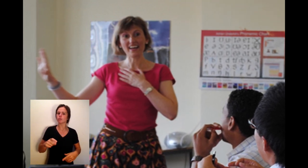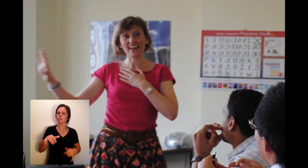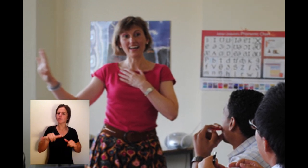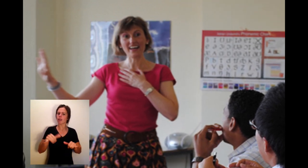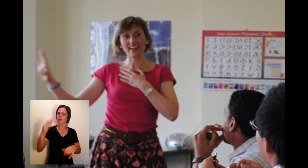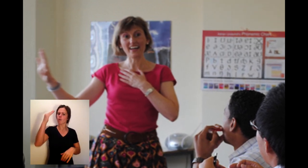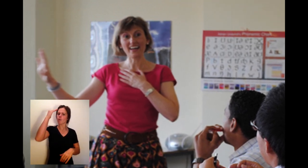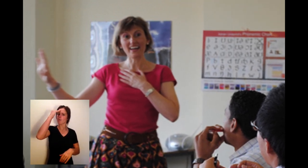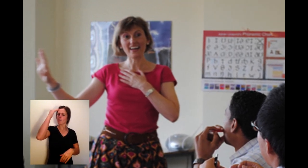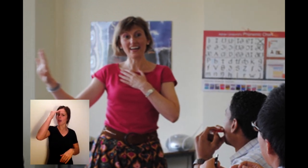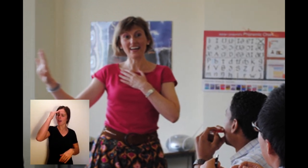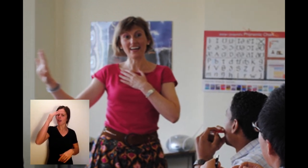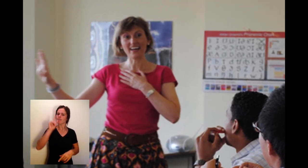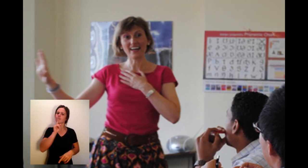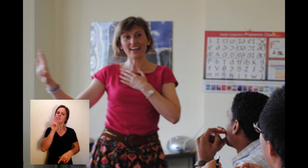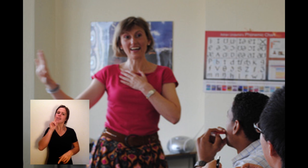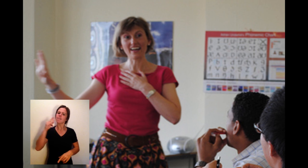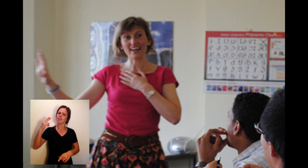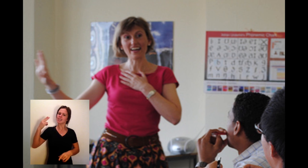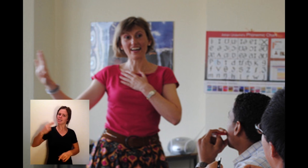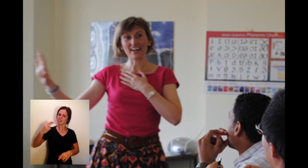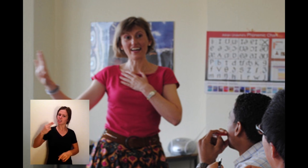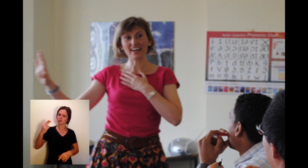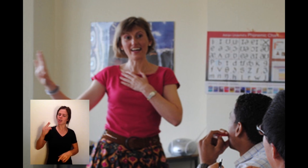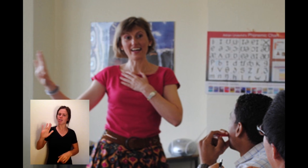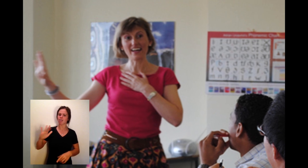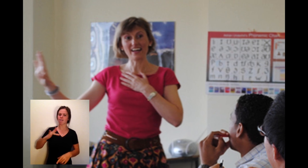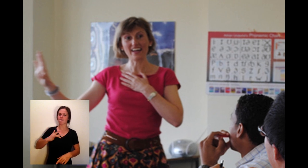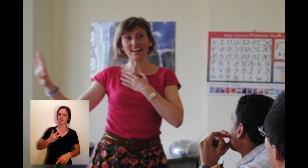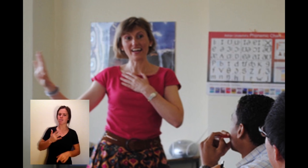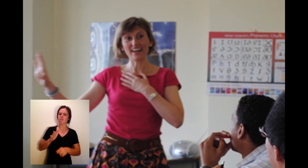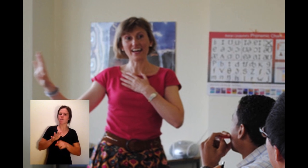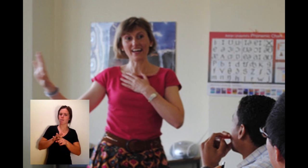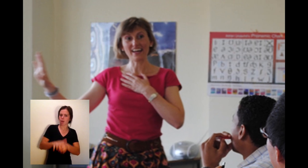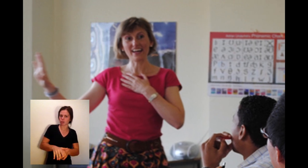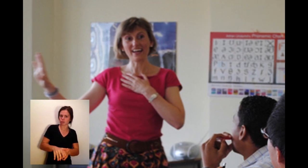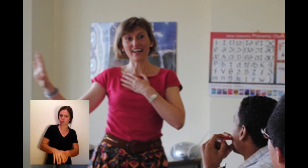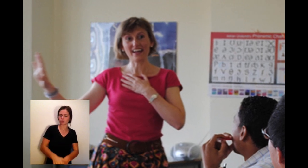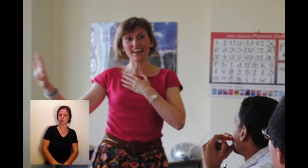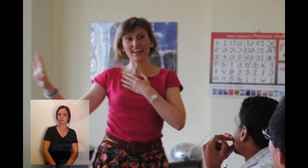teachers should remain aware of the history of employment oppression felt by the deaf.